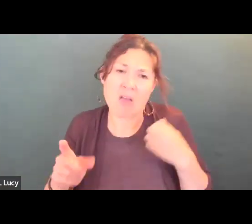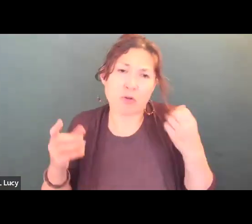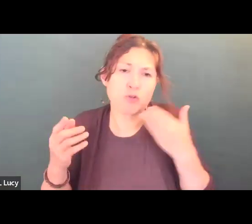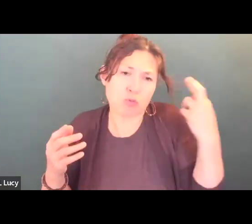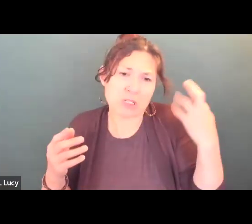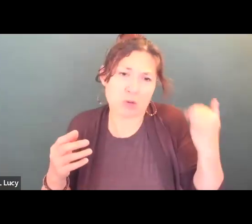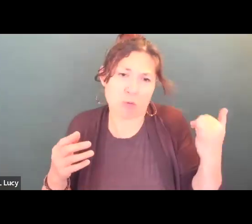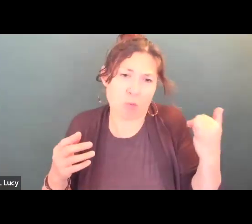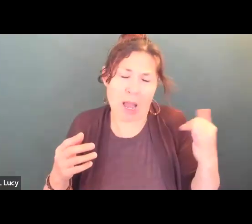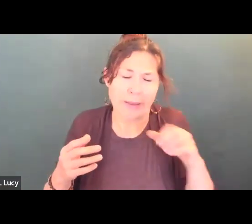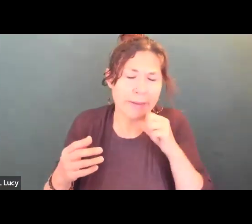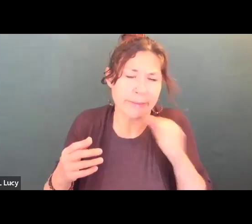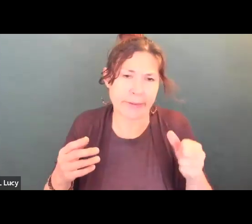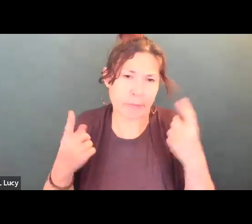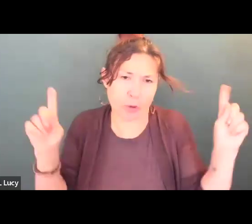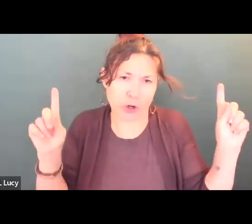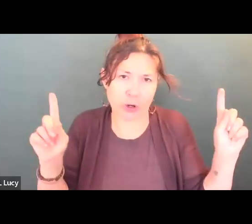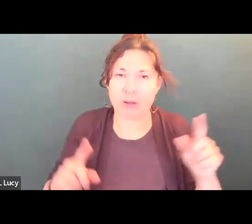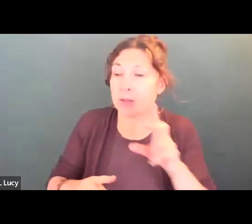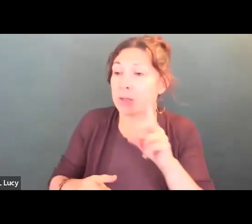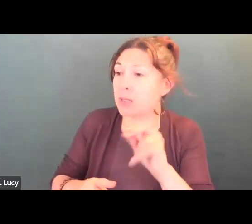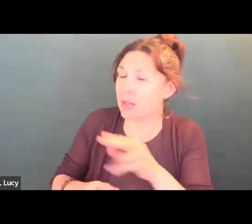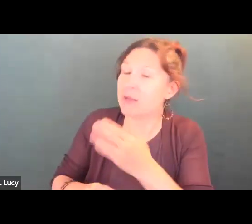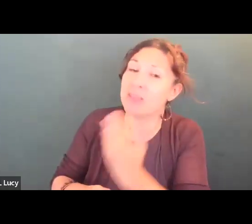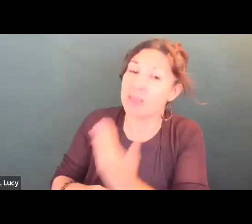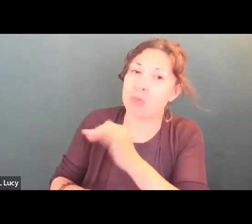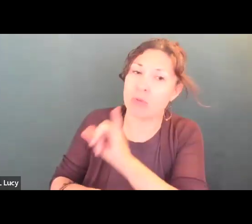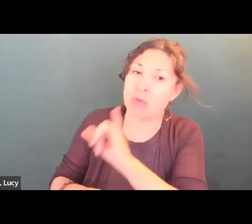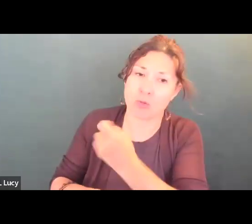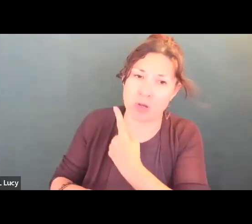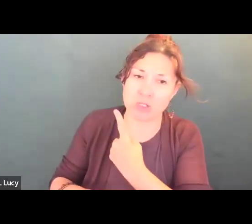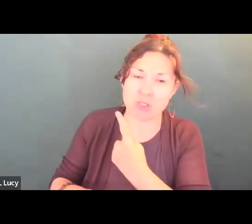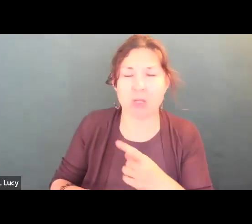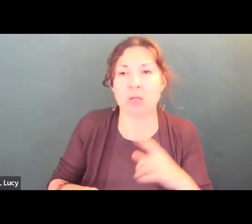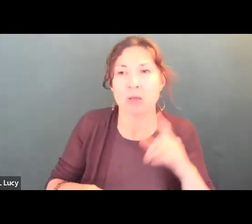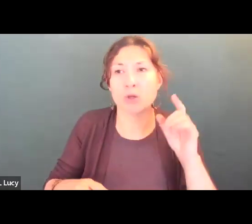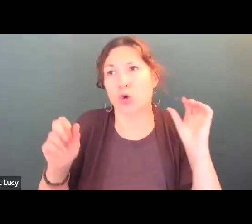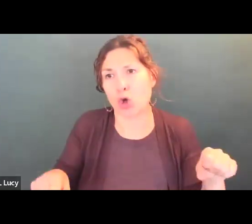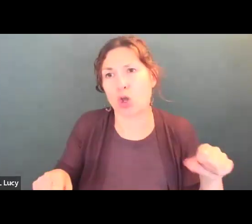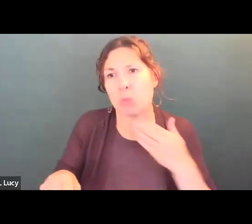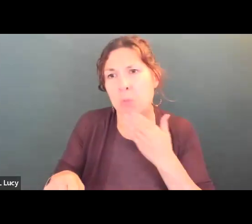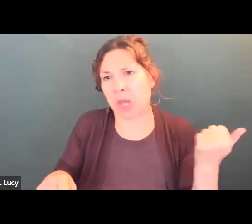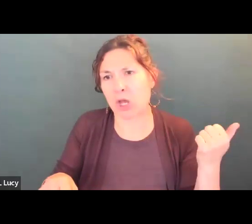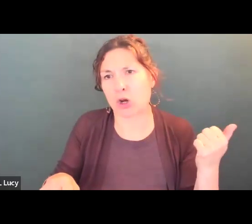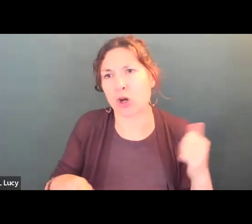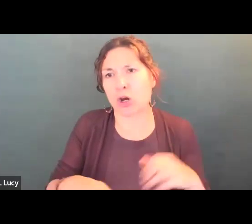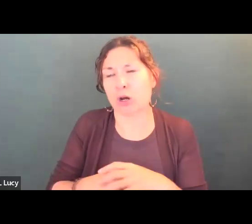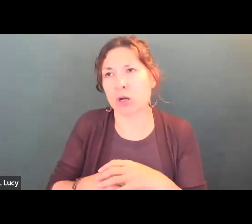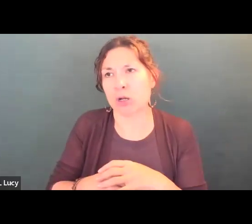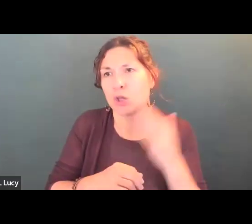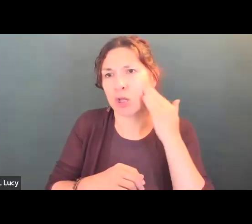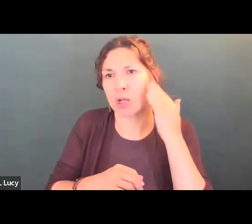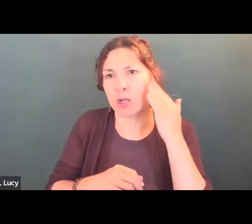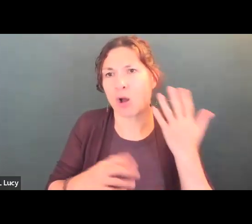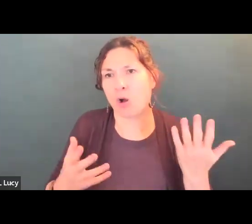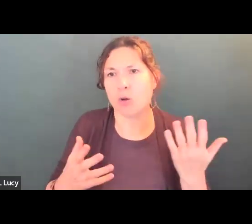I appreciate that question. I think you're right. I think we could have done a better job beforehand saying, we're doing this new thing. We think